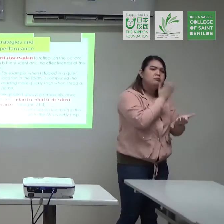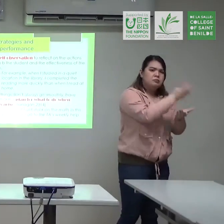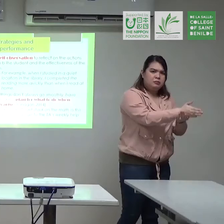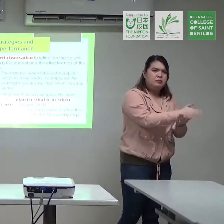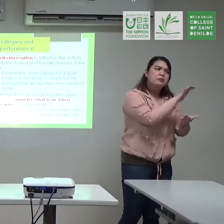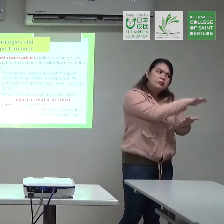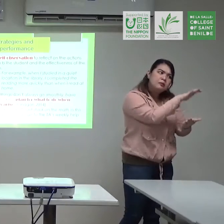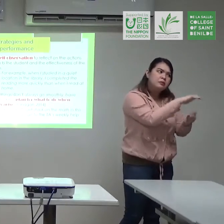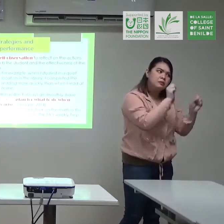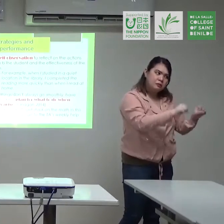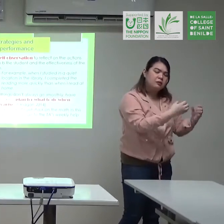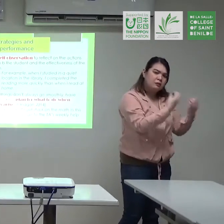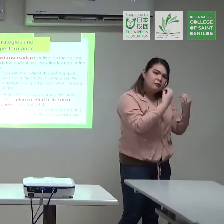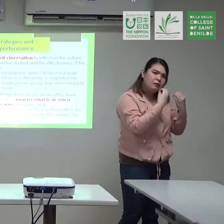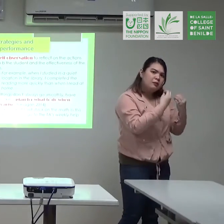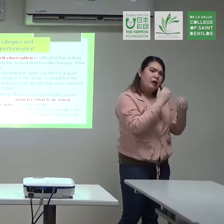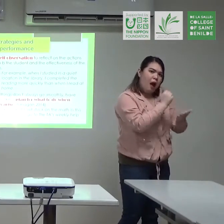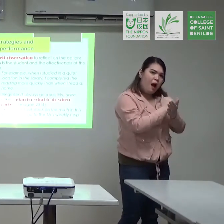silang parang